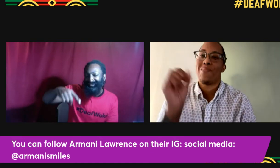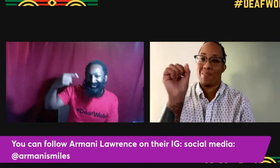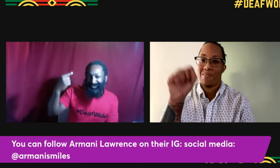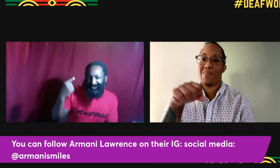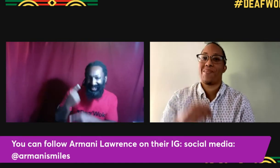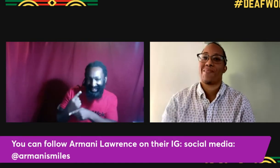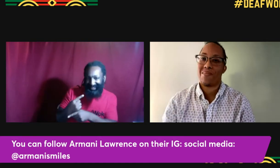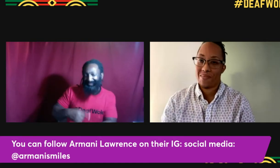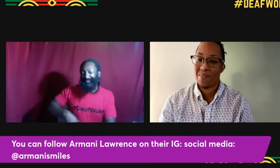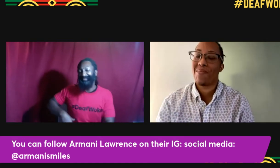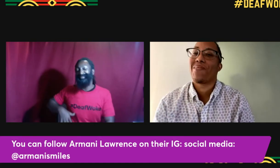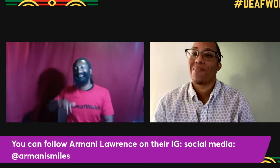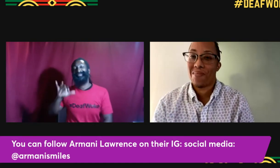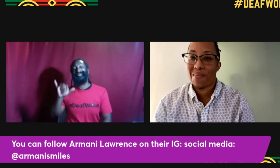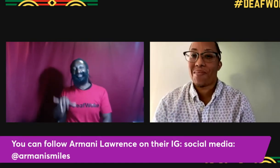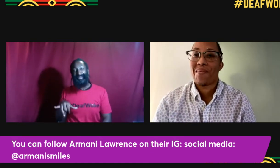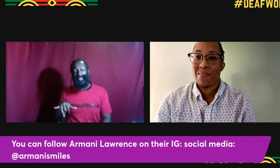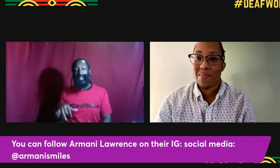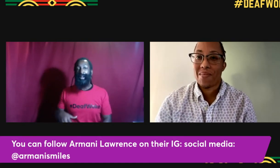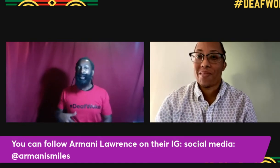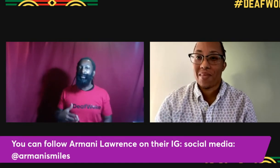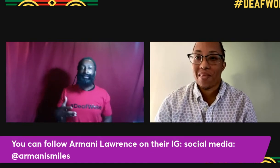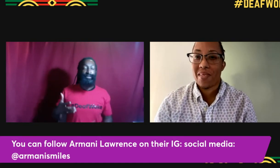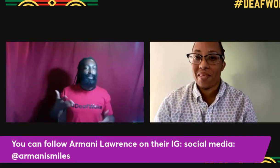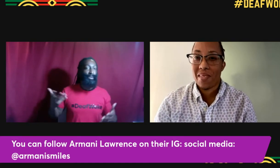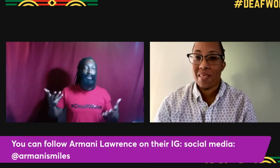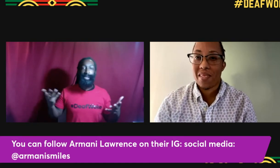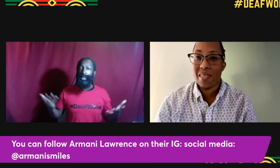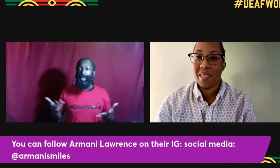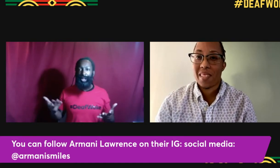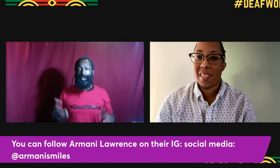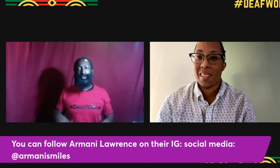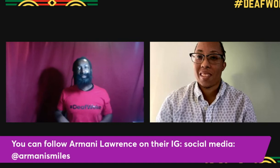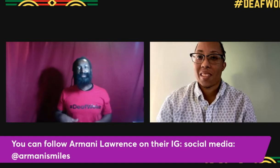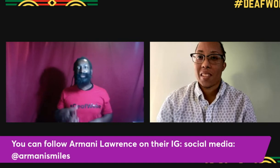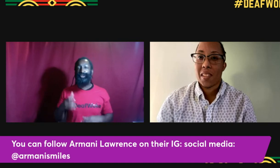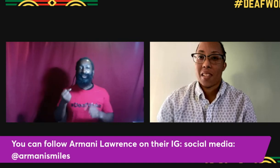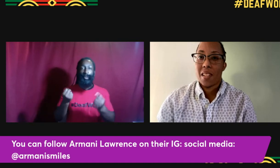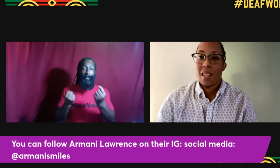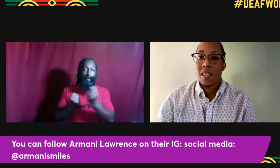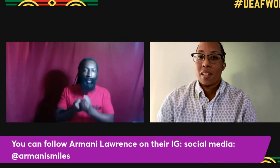ArmanisMiles. That's right. That's right.